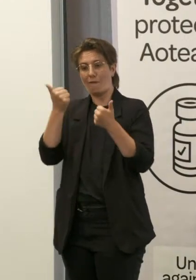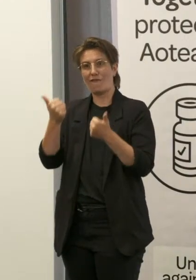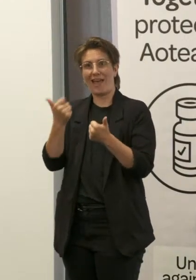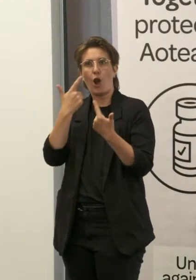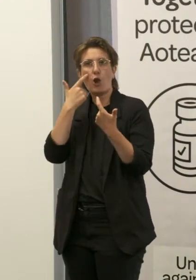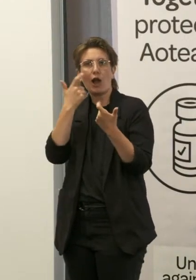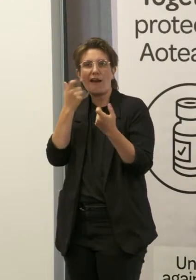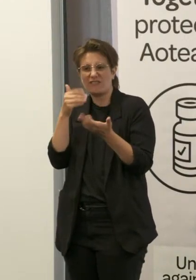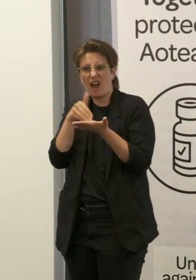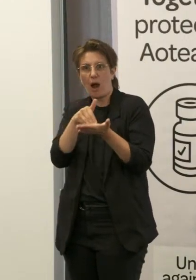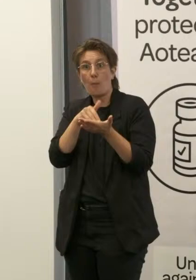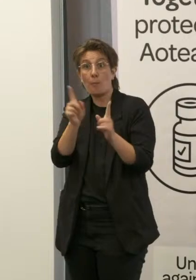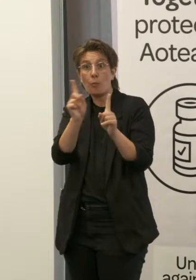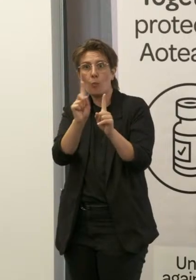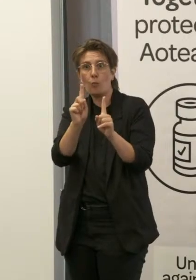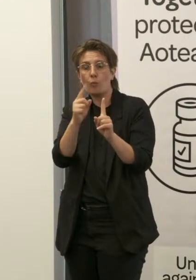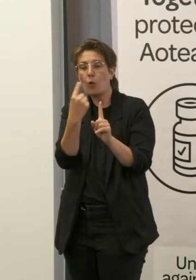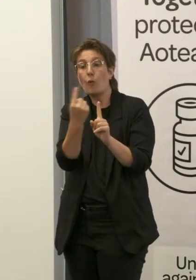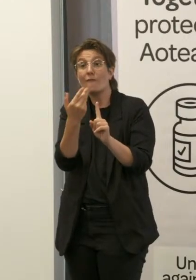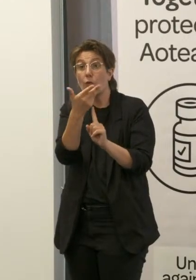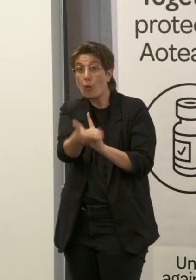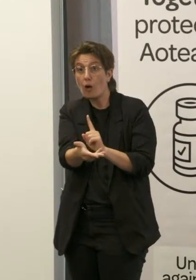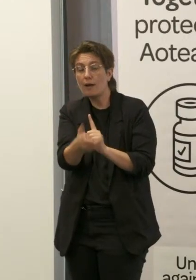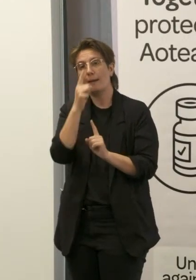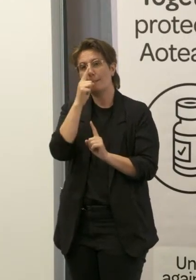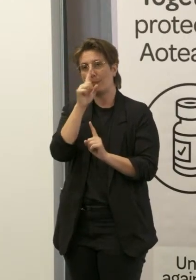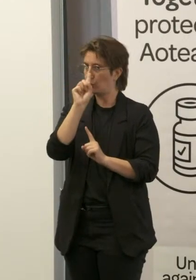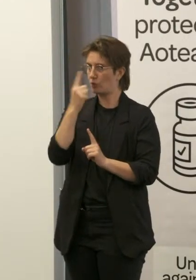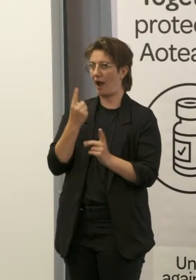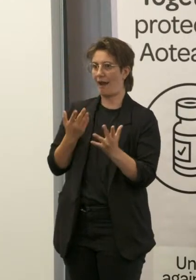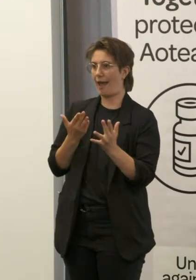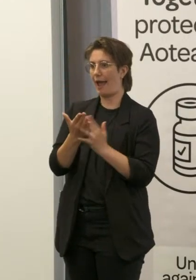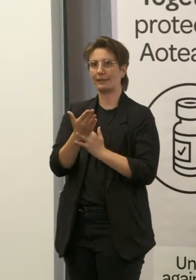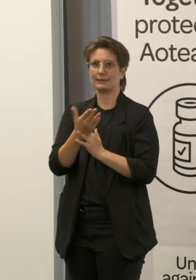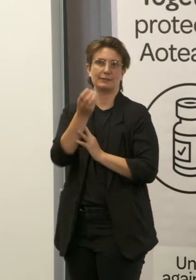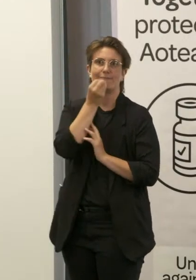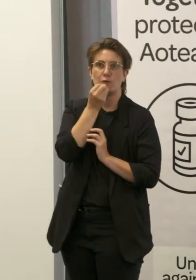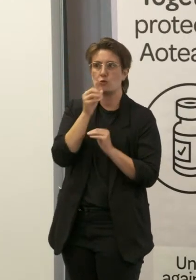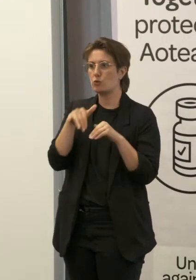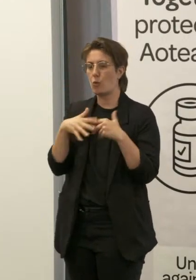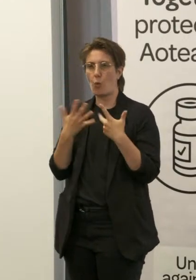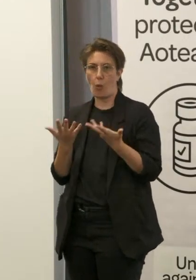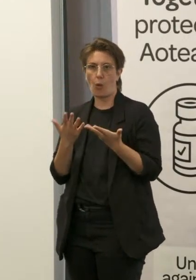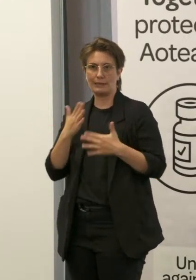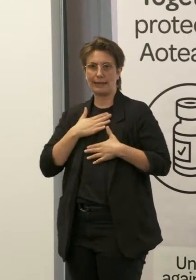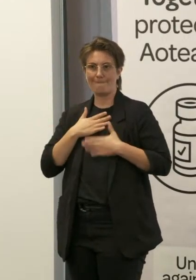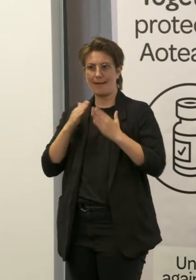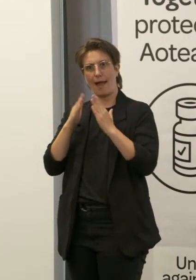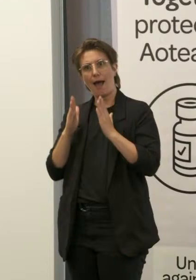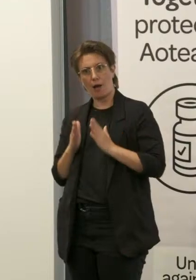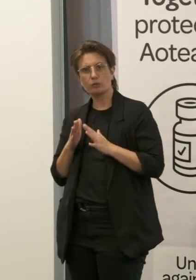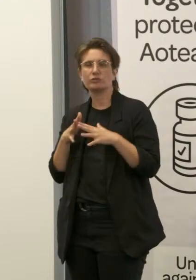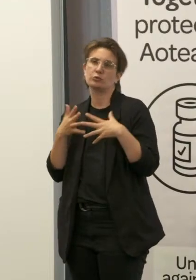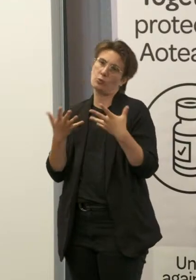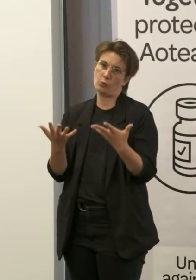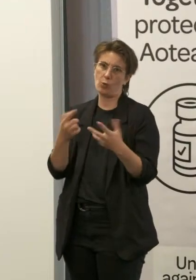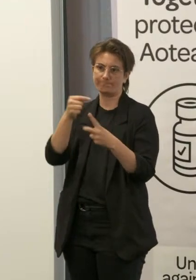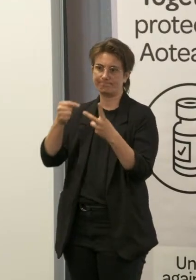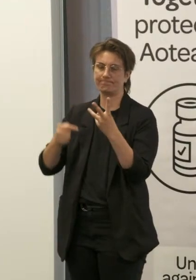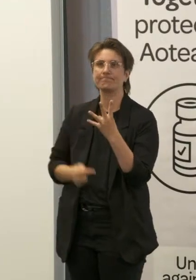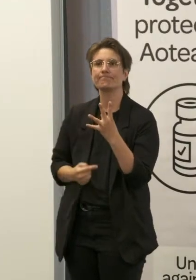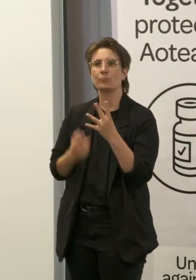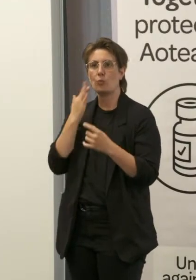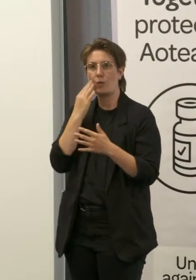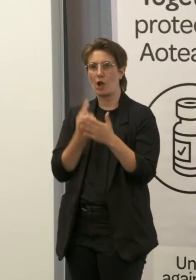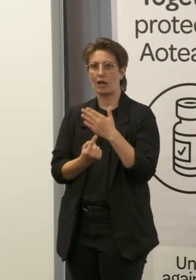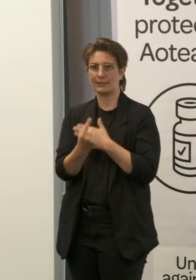for the period of isolation. And I think initially I'd say that we've been going for a while, and it seems that the biggest immediate